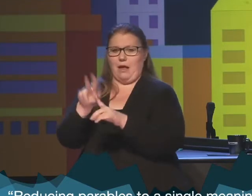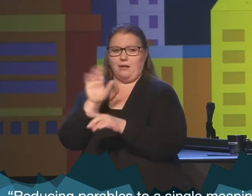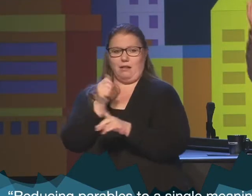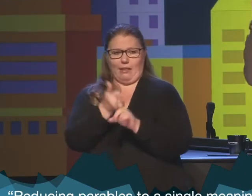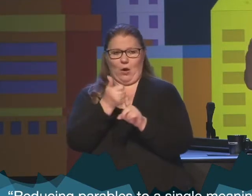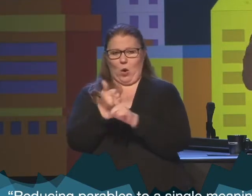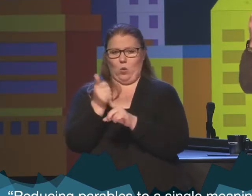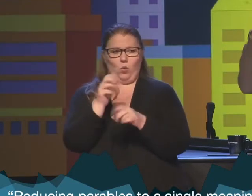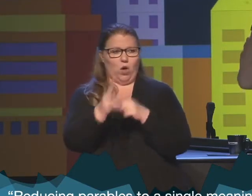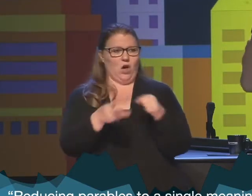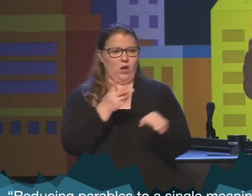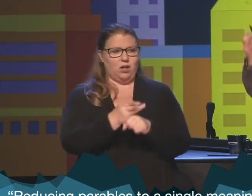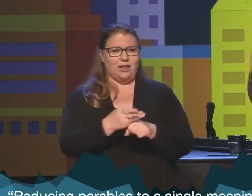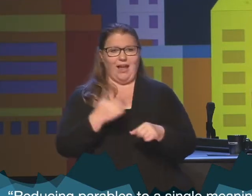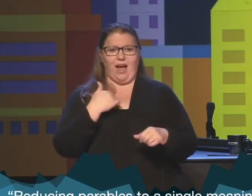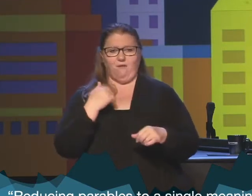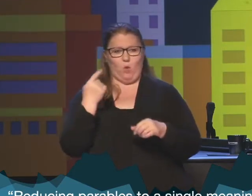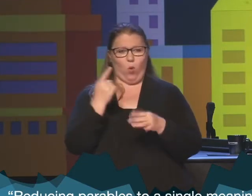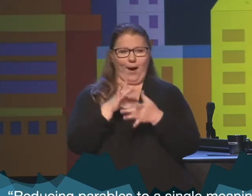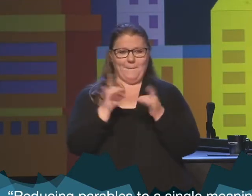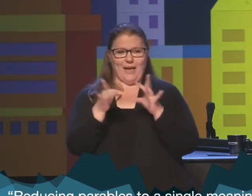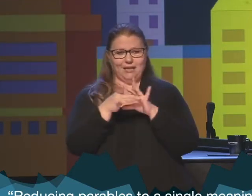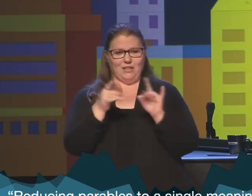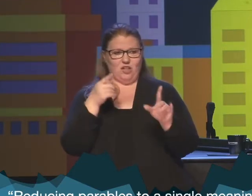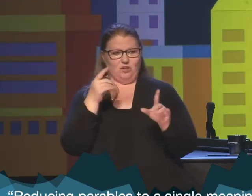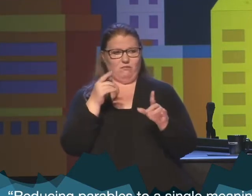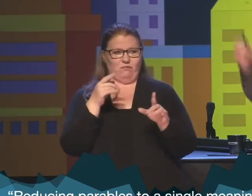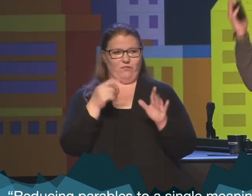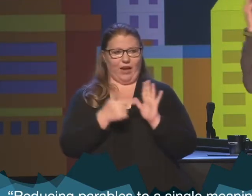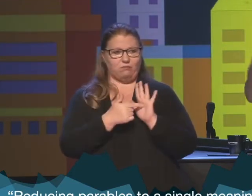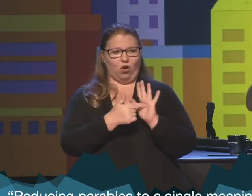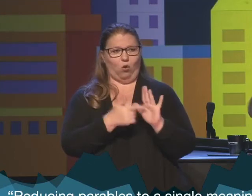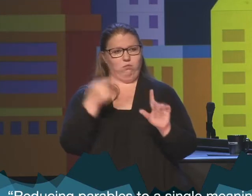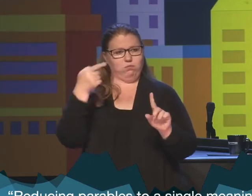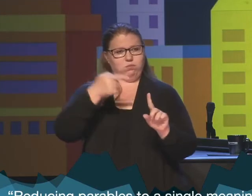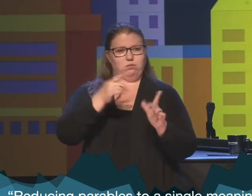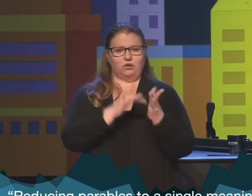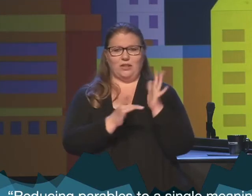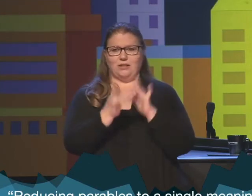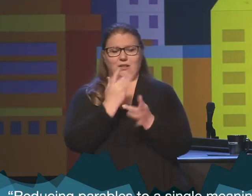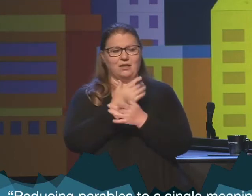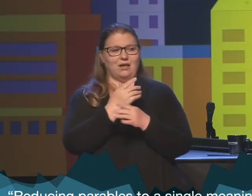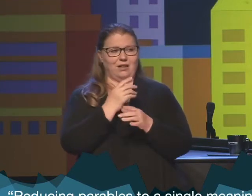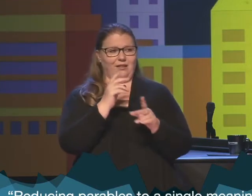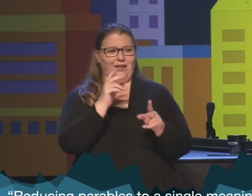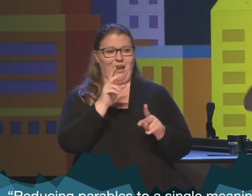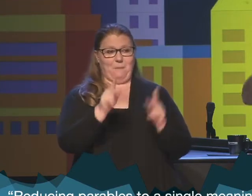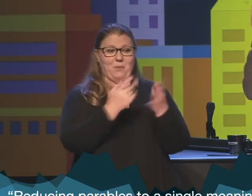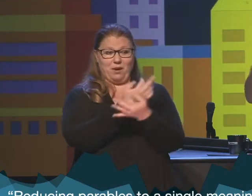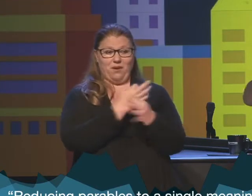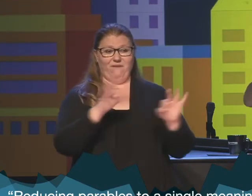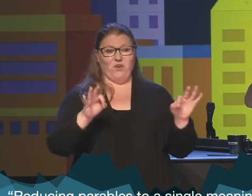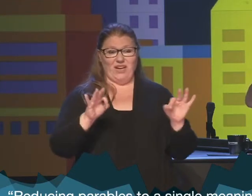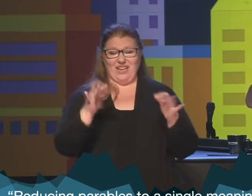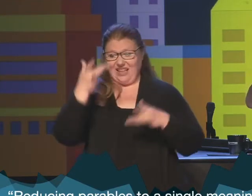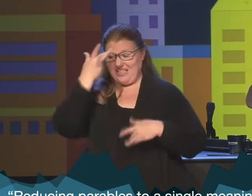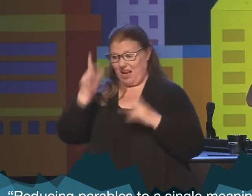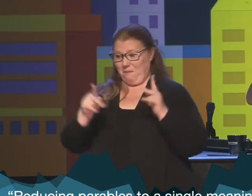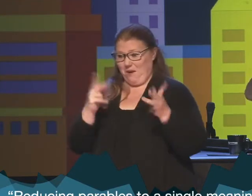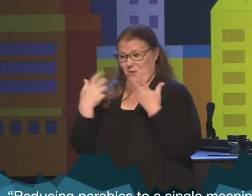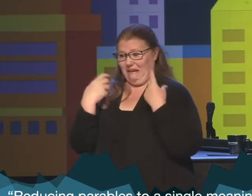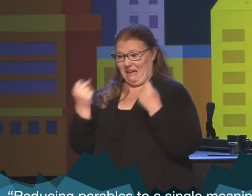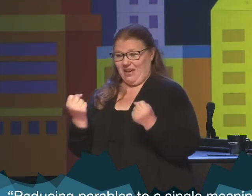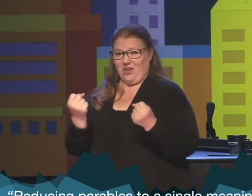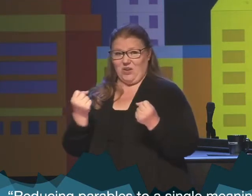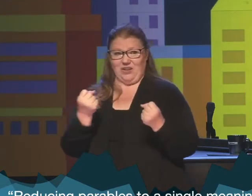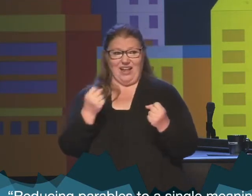They're taking this one message of Jesus, right? Freedom for the captive, right? Healing for the sick,